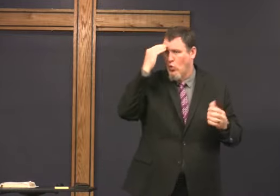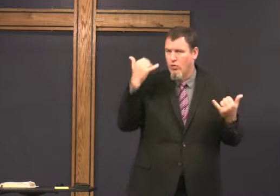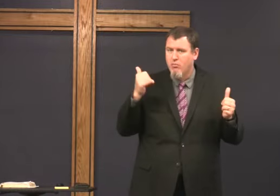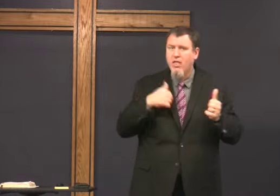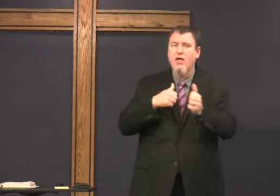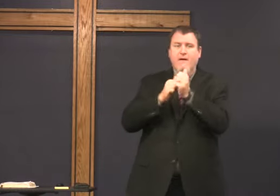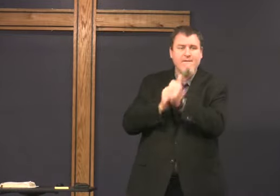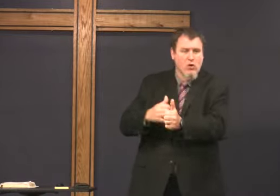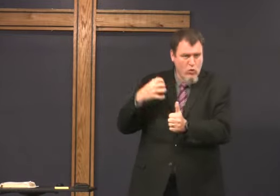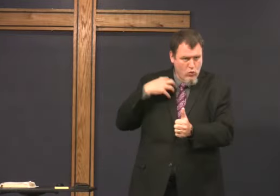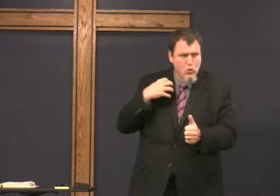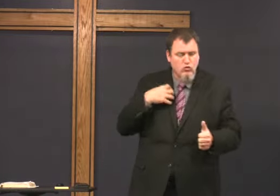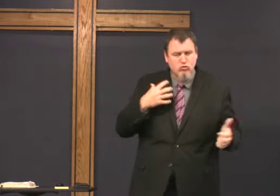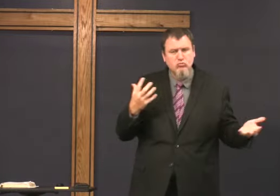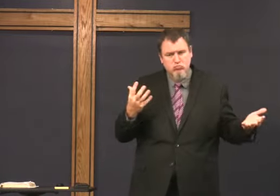I was good at moving and I was good at playing.